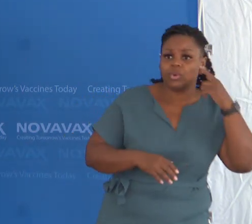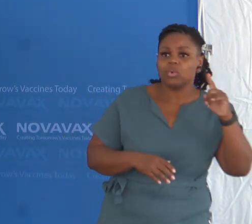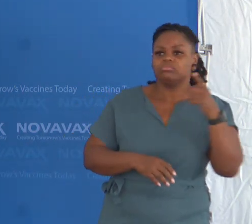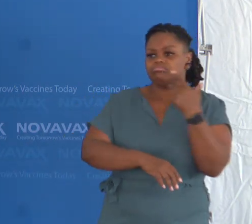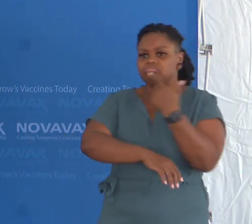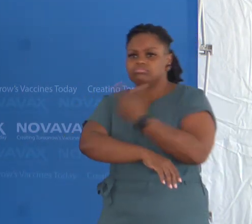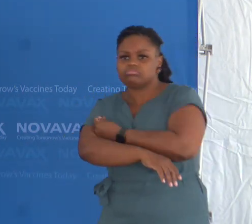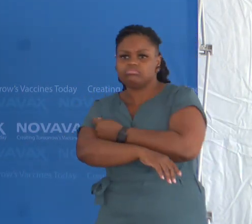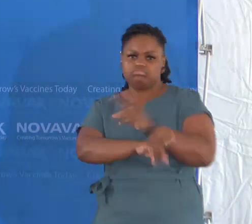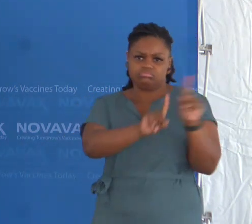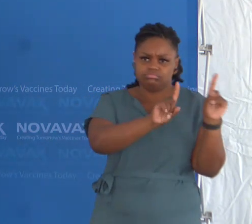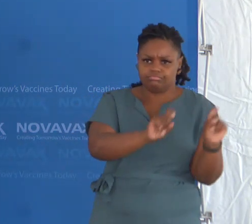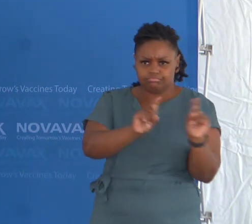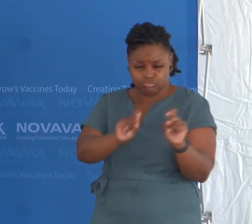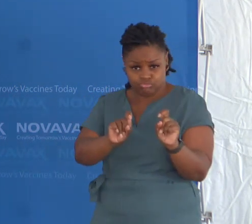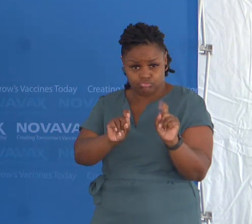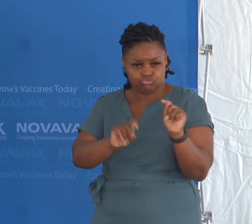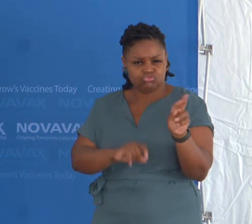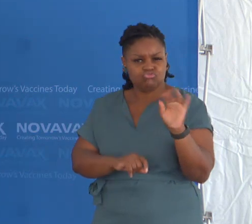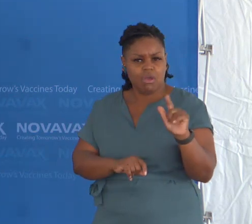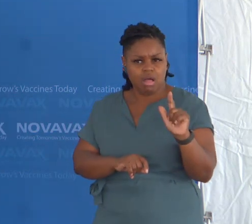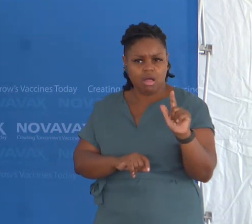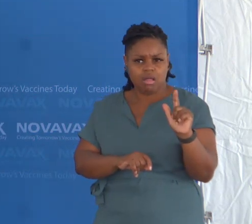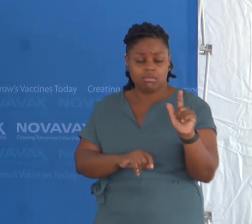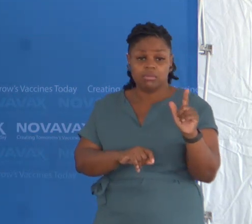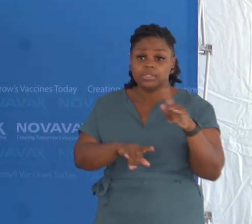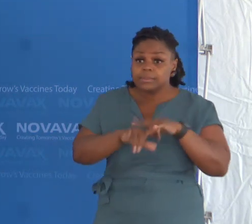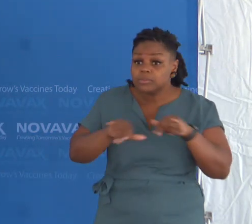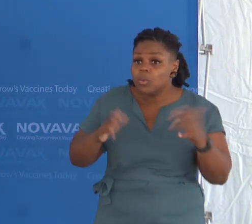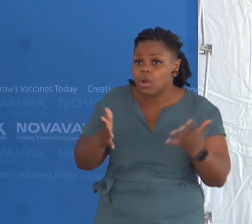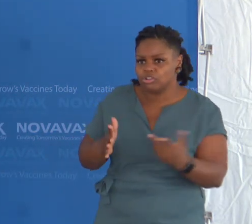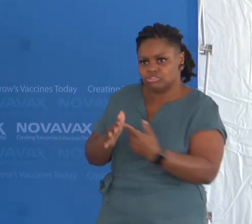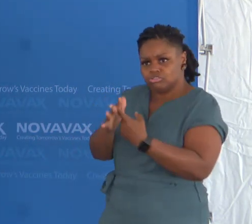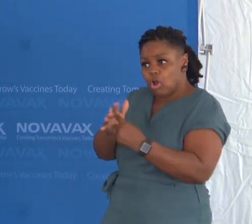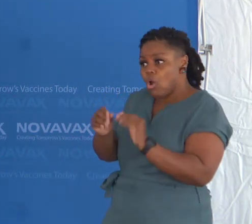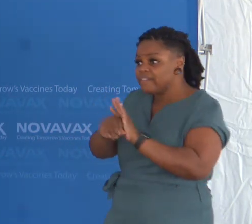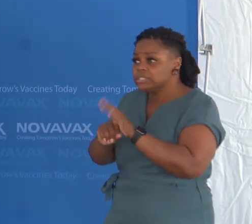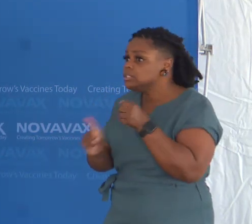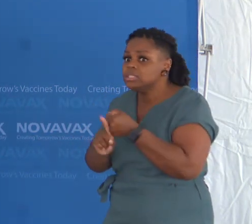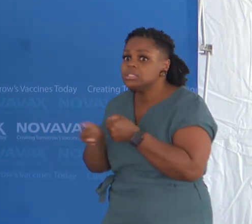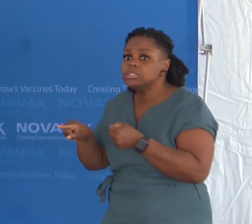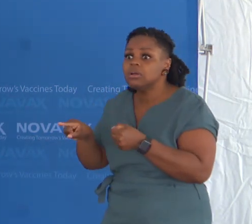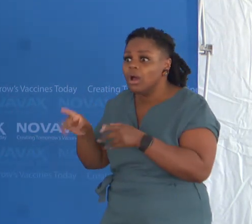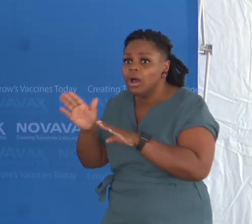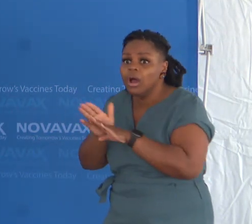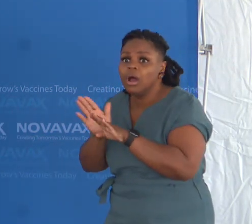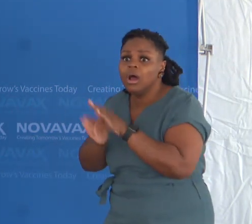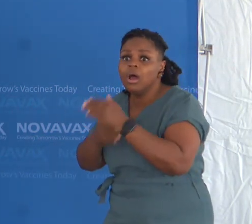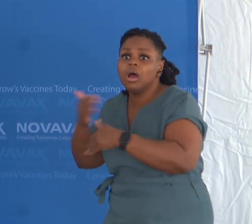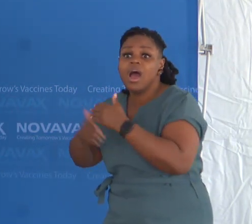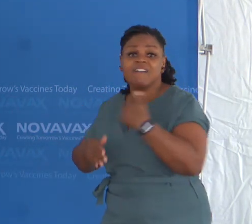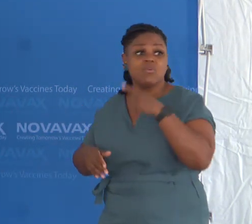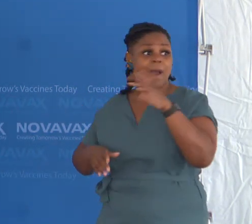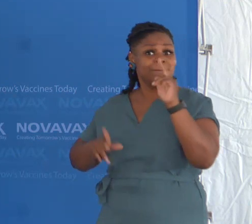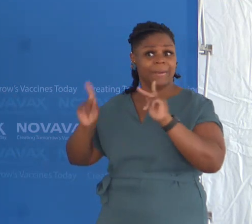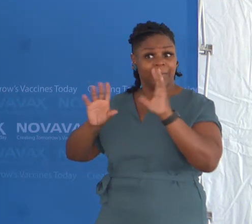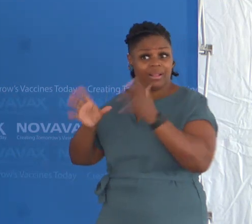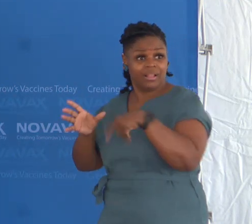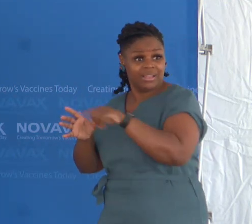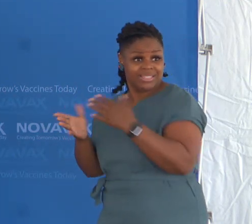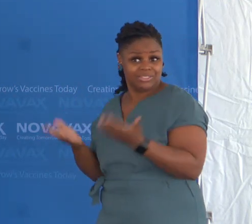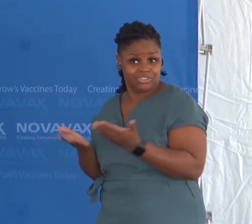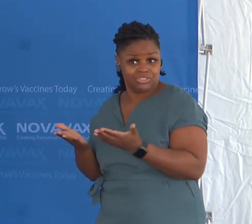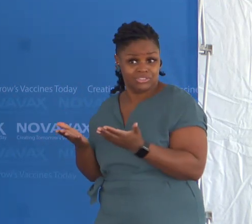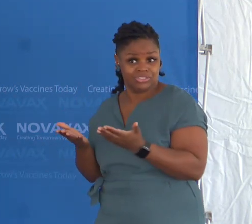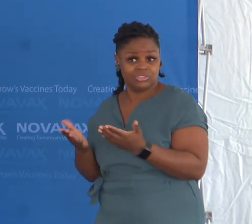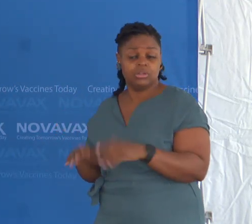were spectacular. But at the same time, we started with COVID, and so we started with 100 people here. Since